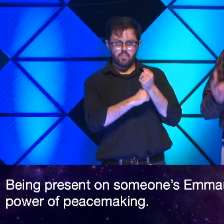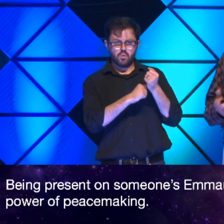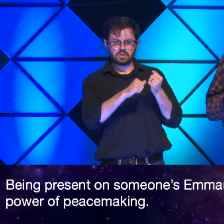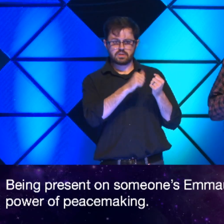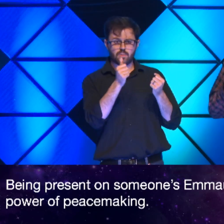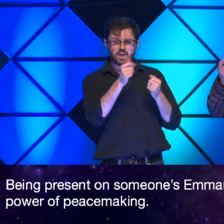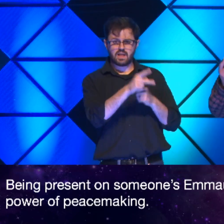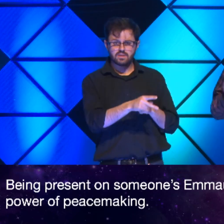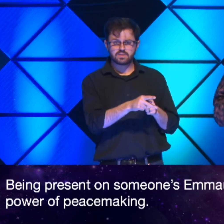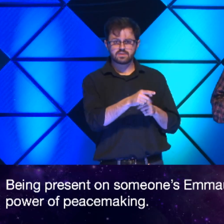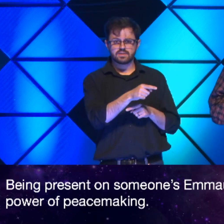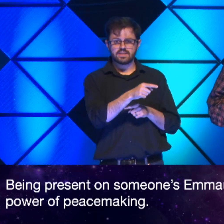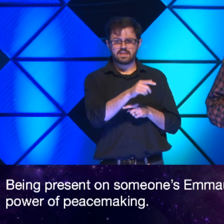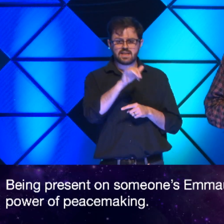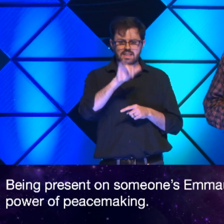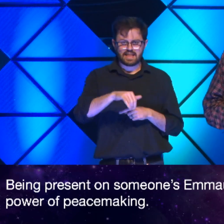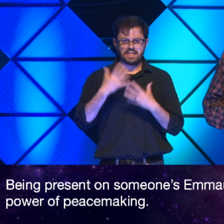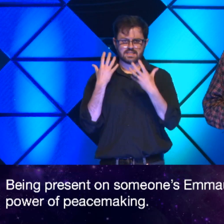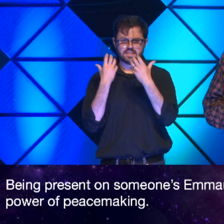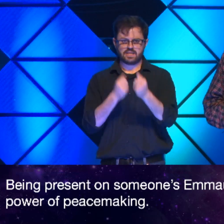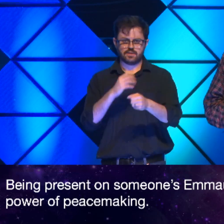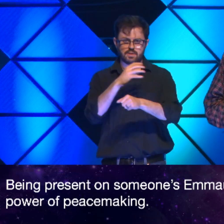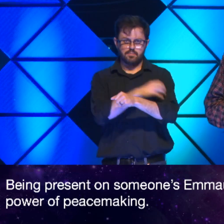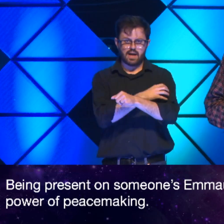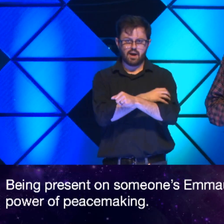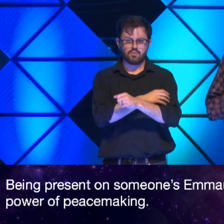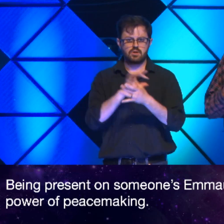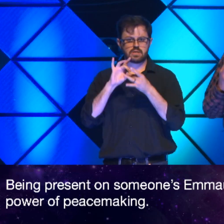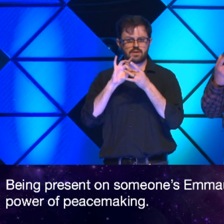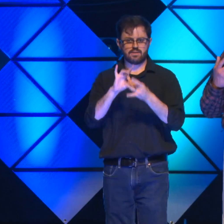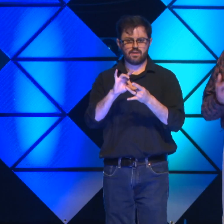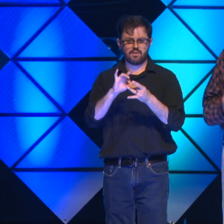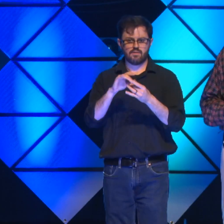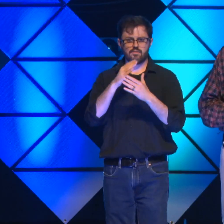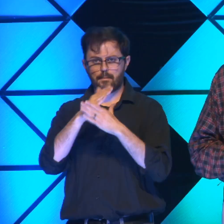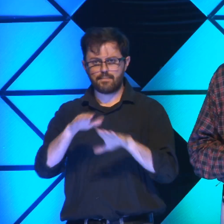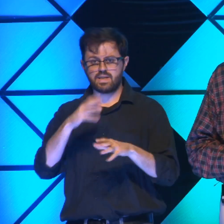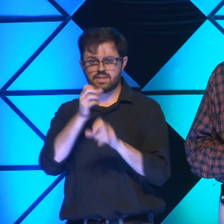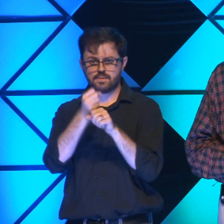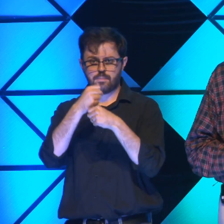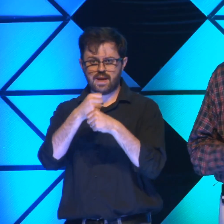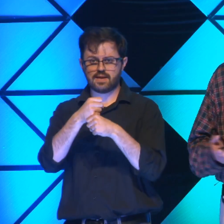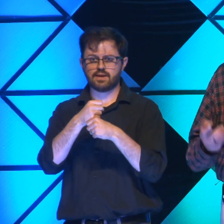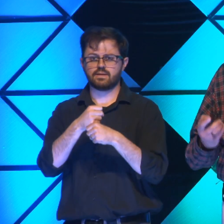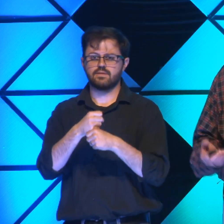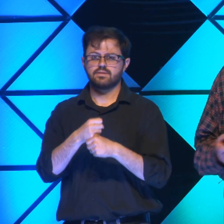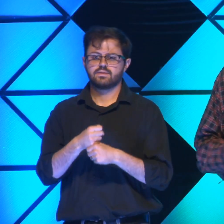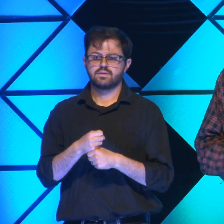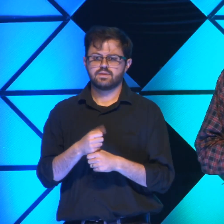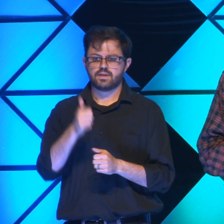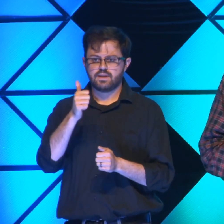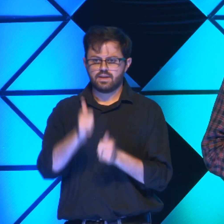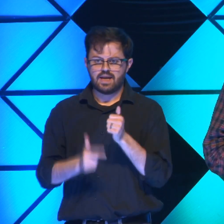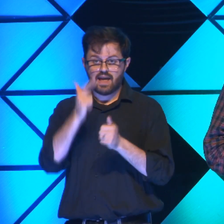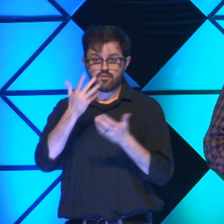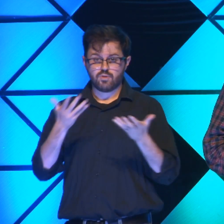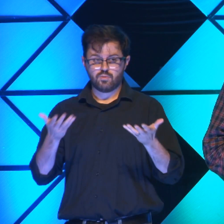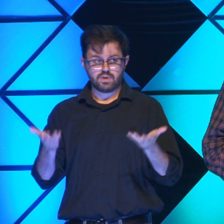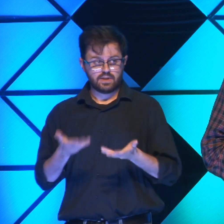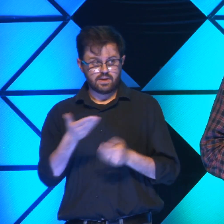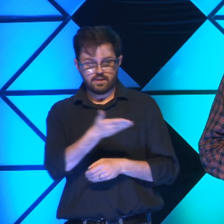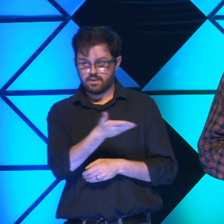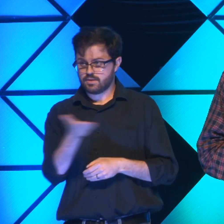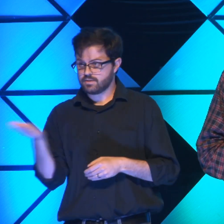healing power of peacemaking. Everyone here has probably been on that road as a